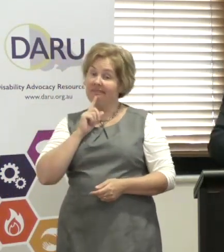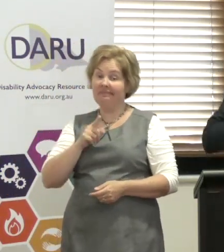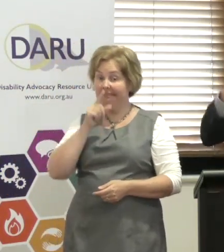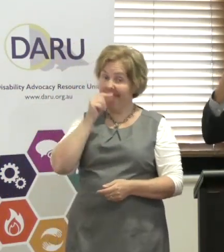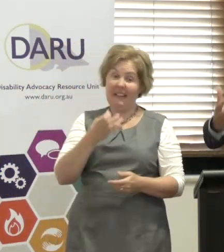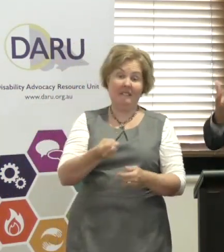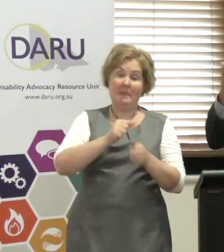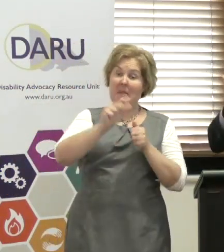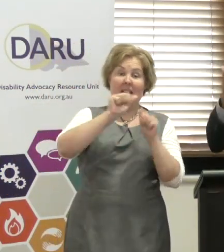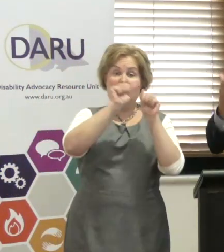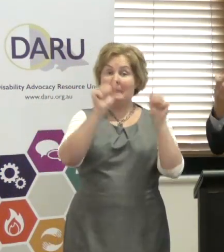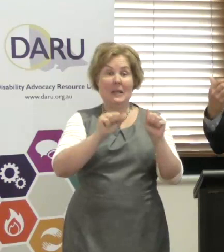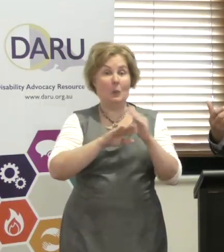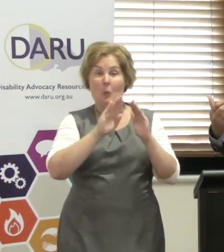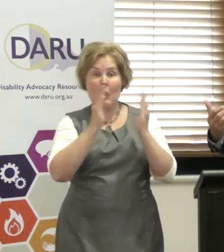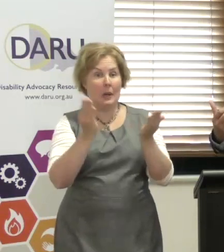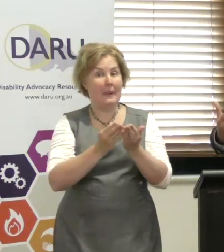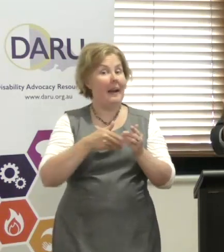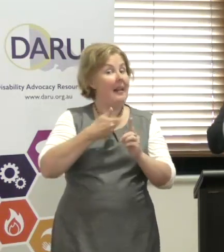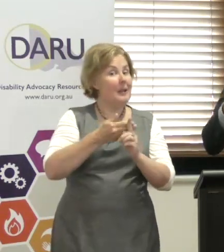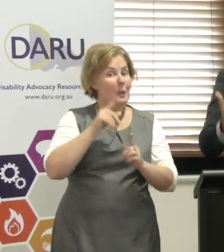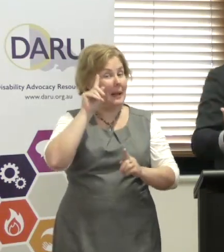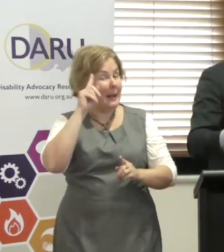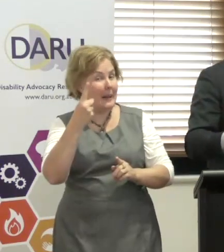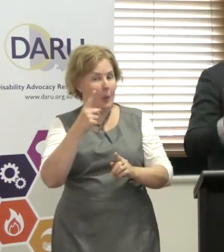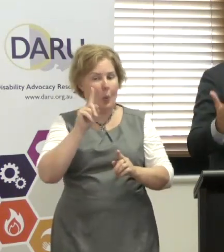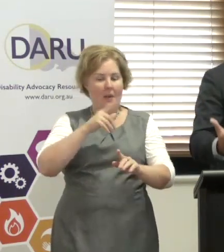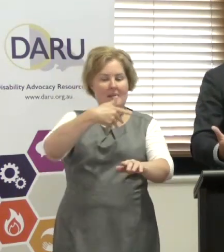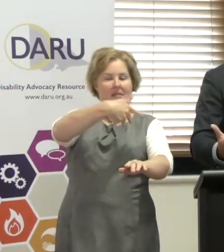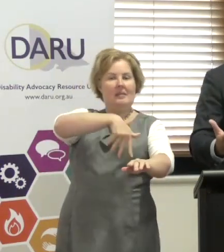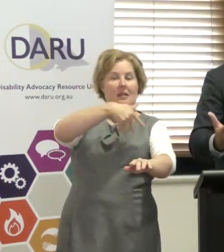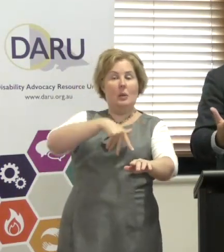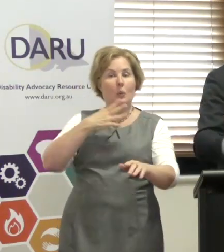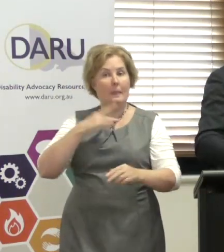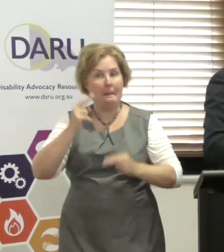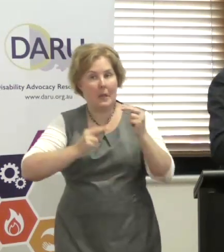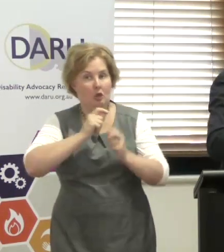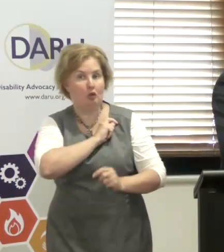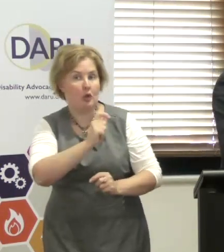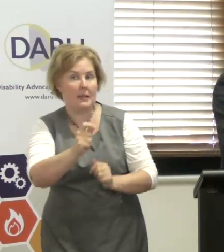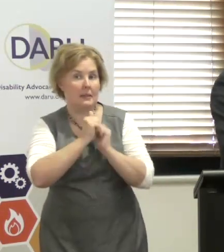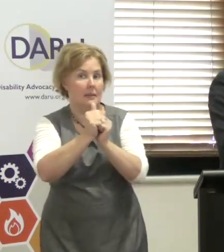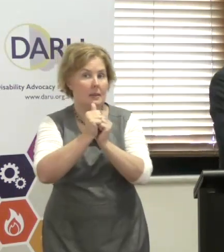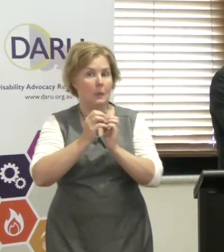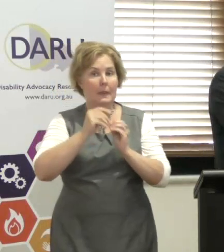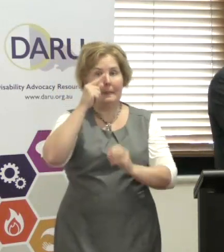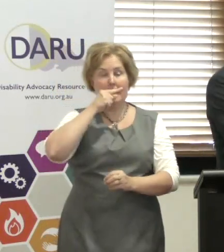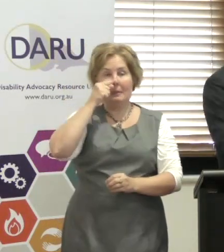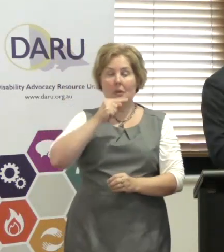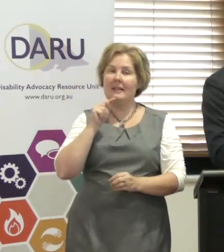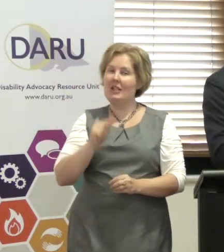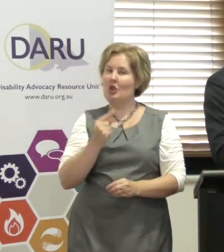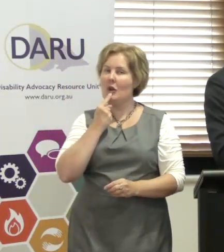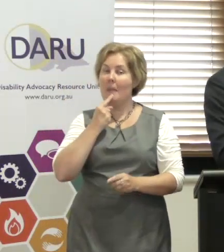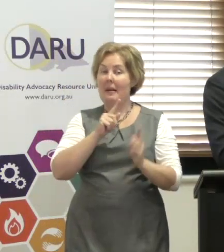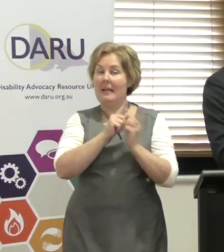that, but unless you understand the backstory, if you want to building trust with people, this is the kind of thing we actually need to flip